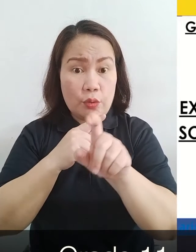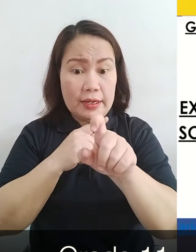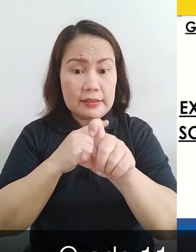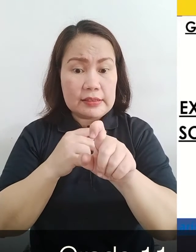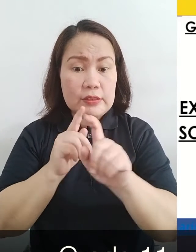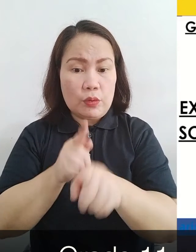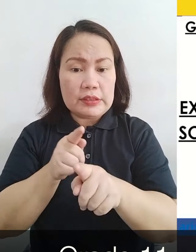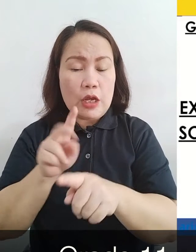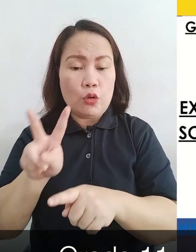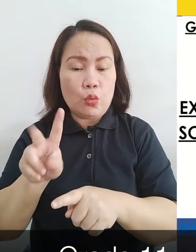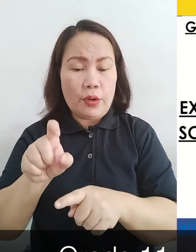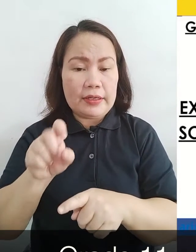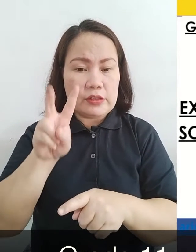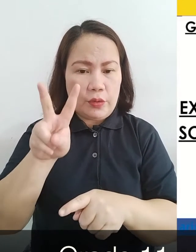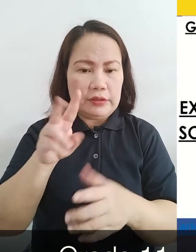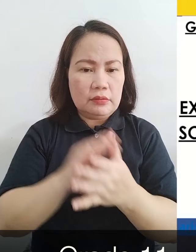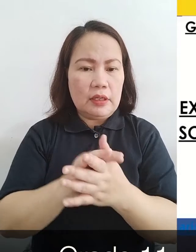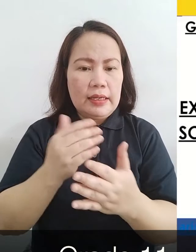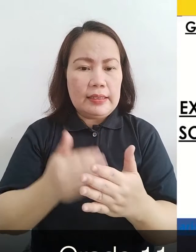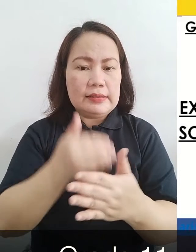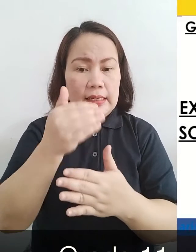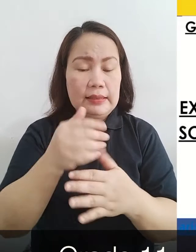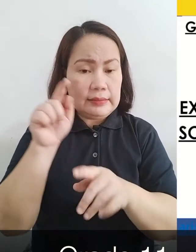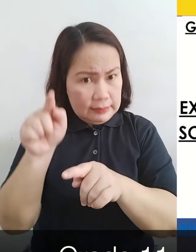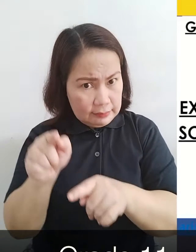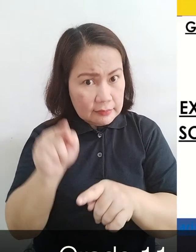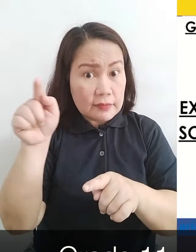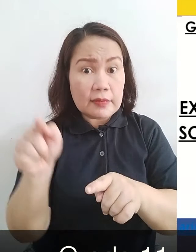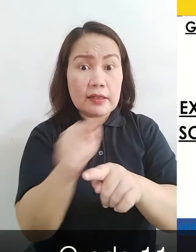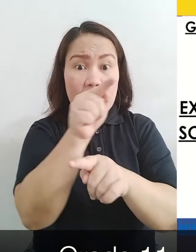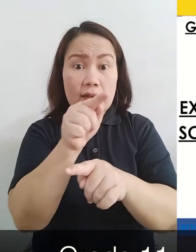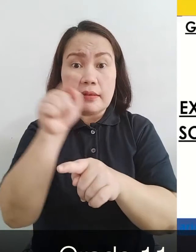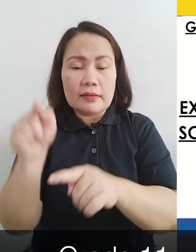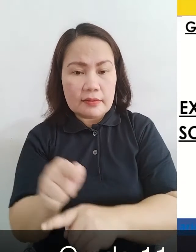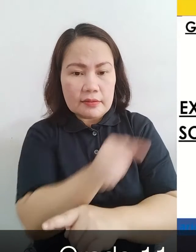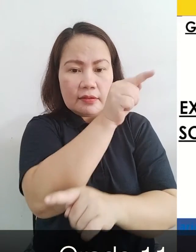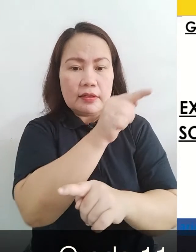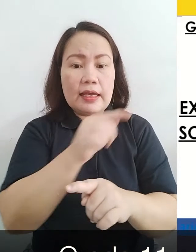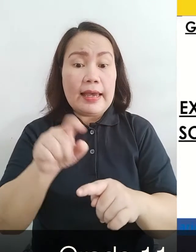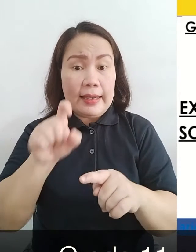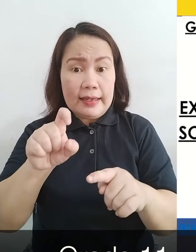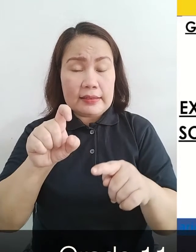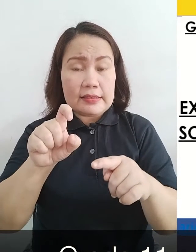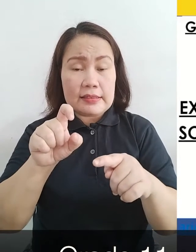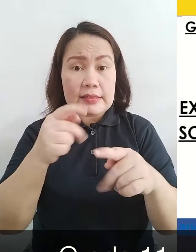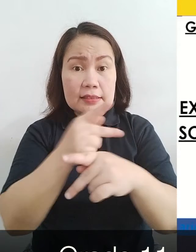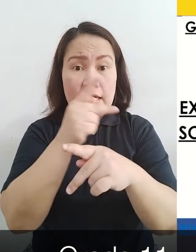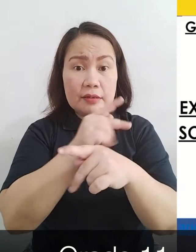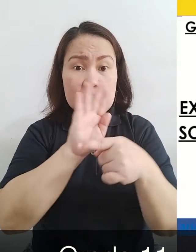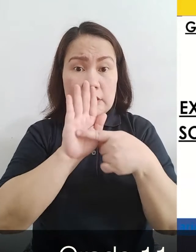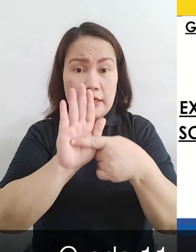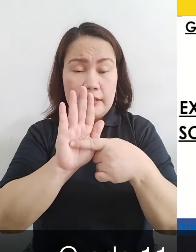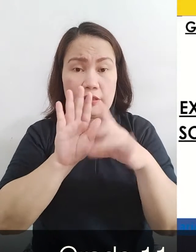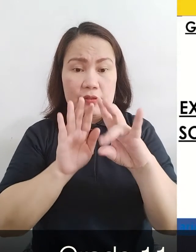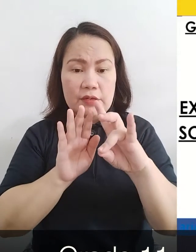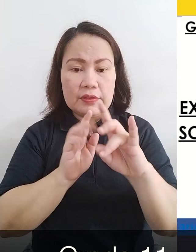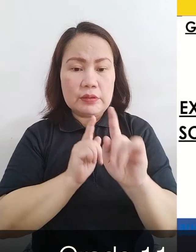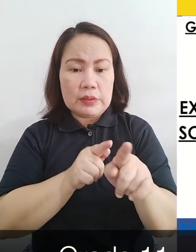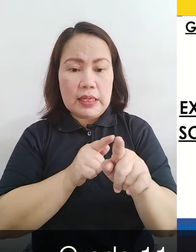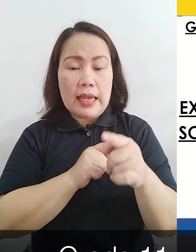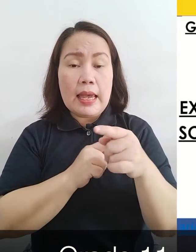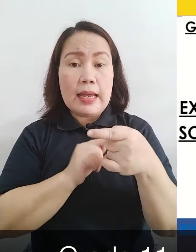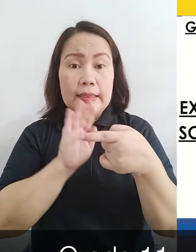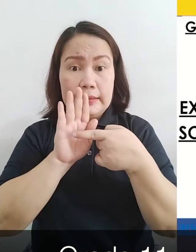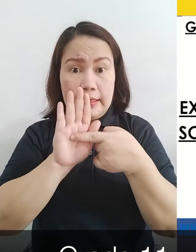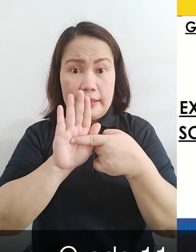times 2x, that is 2x squared. Next, the outer term, x times negative 7